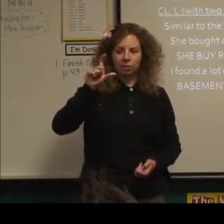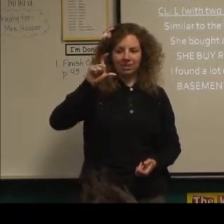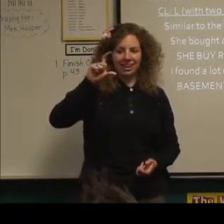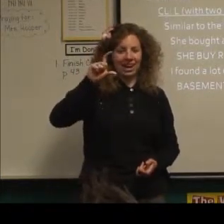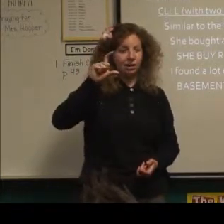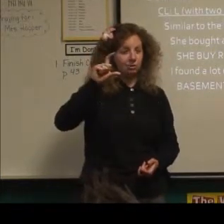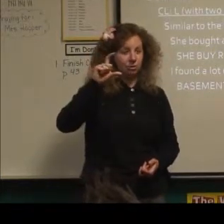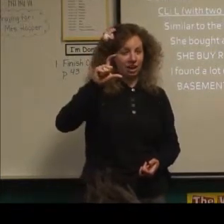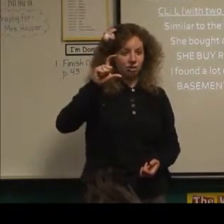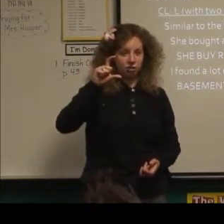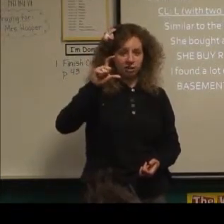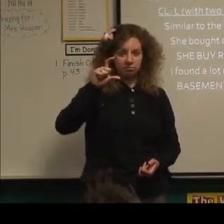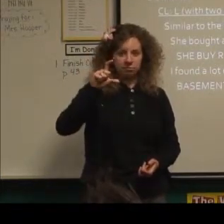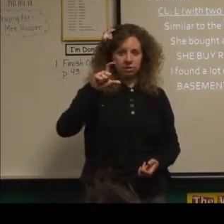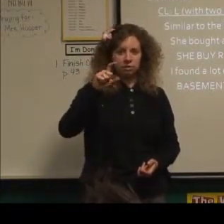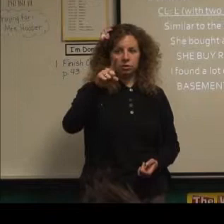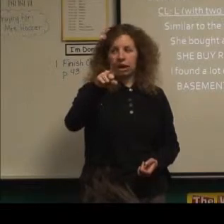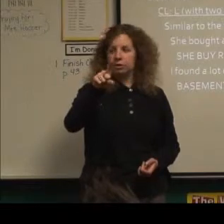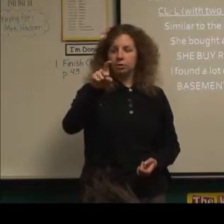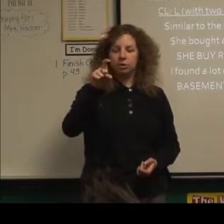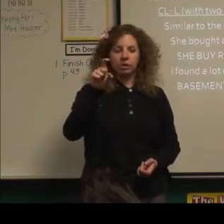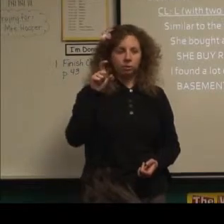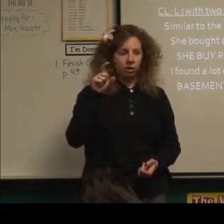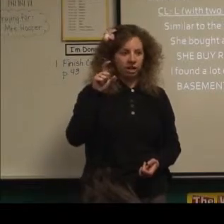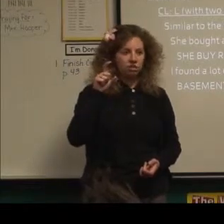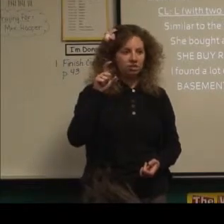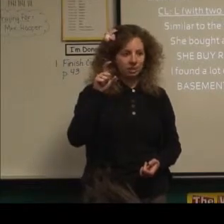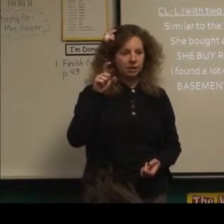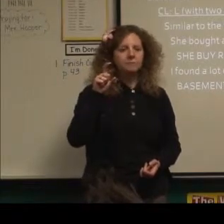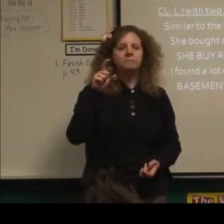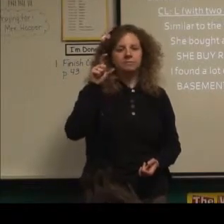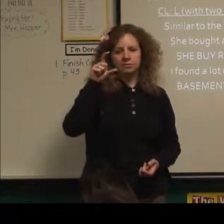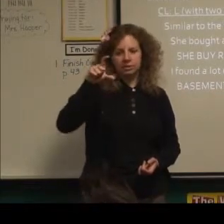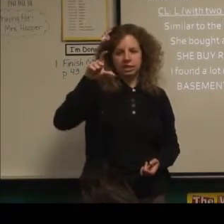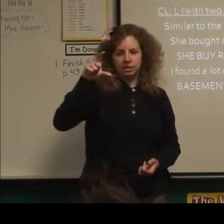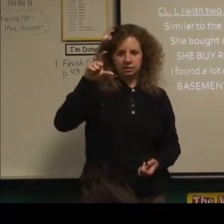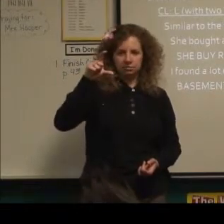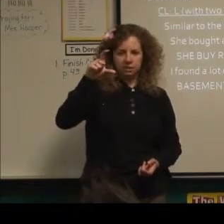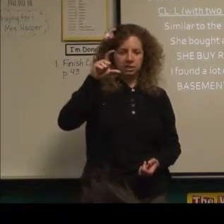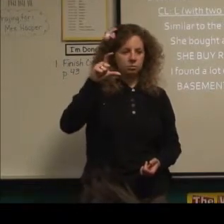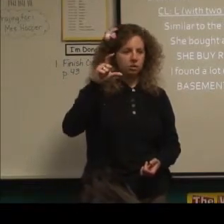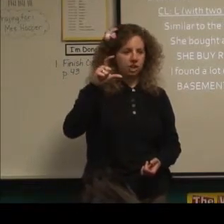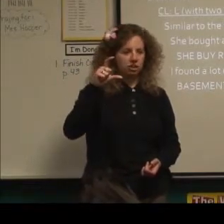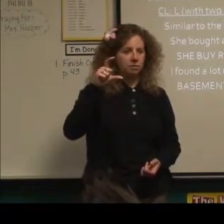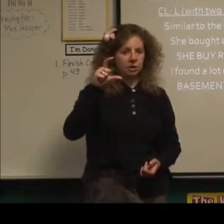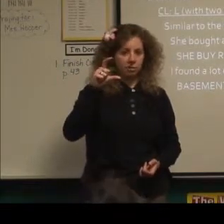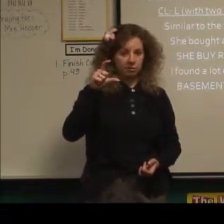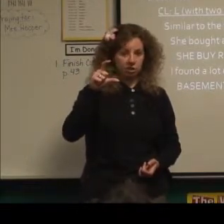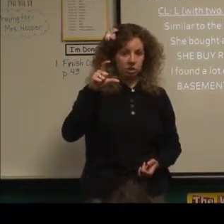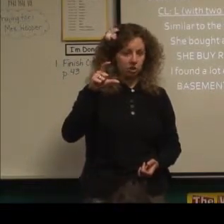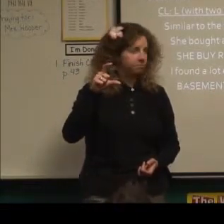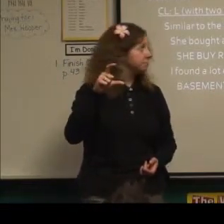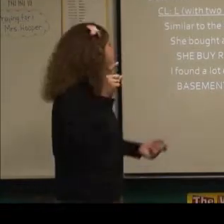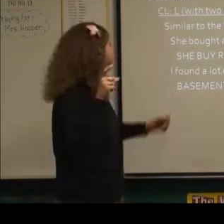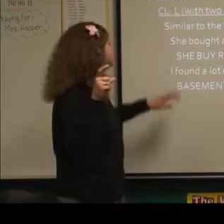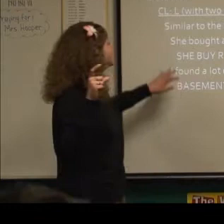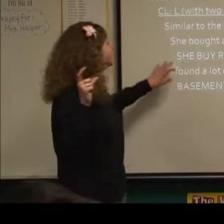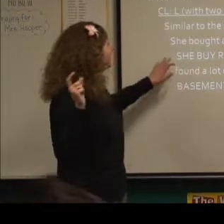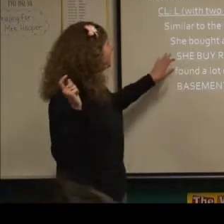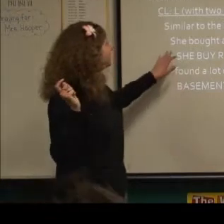more like how you would do the 100. So how you would go to like 100 this way. This is more the hand shape that you're referring to. Okay, so for